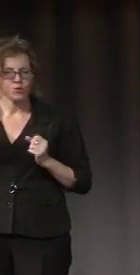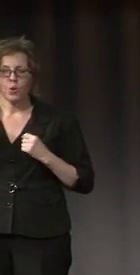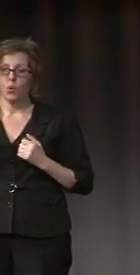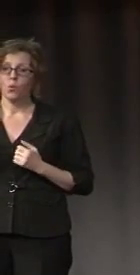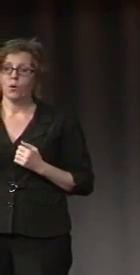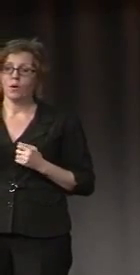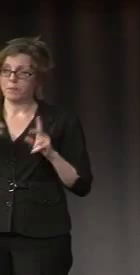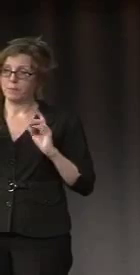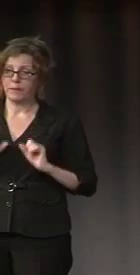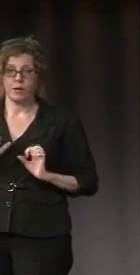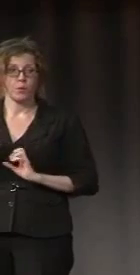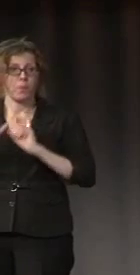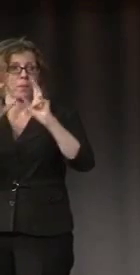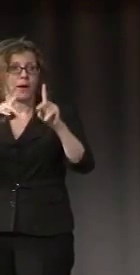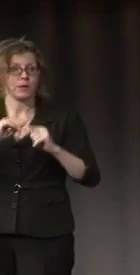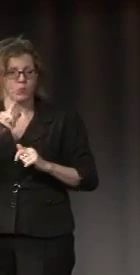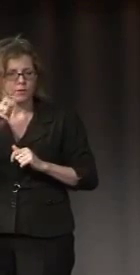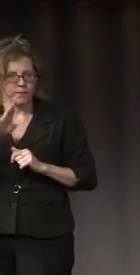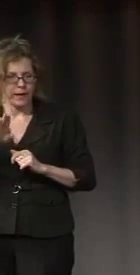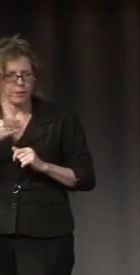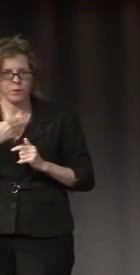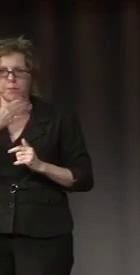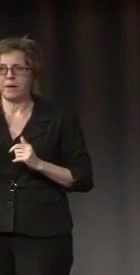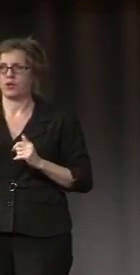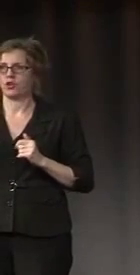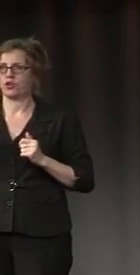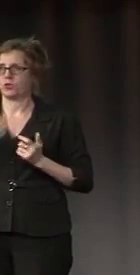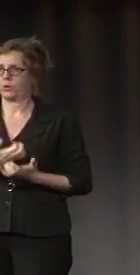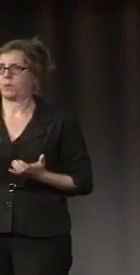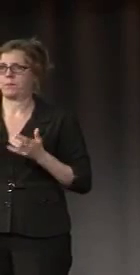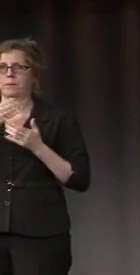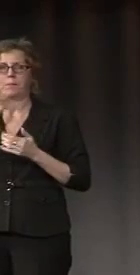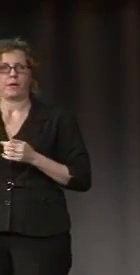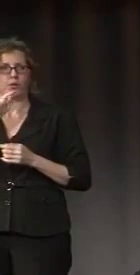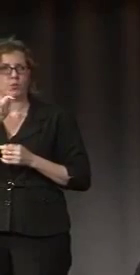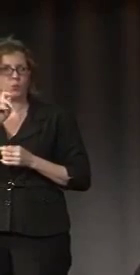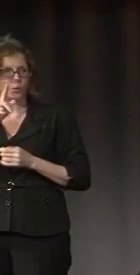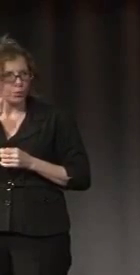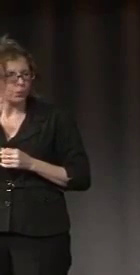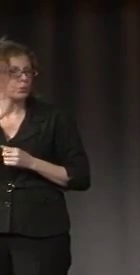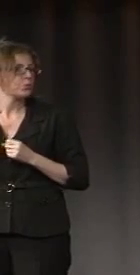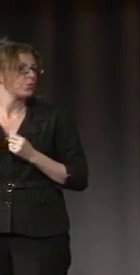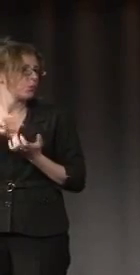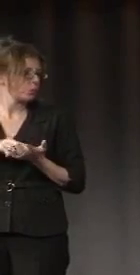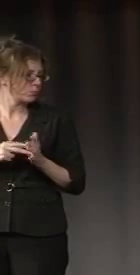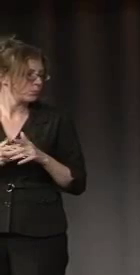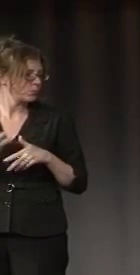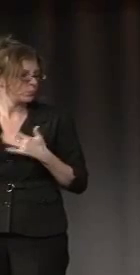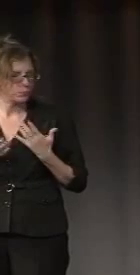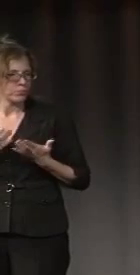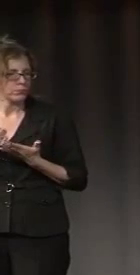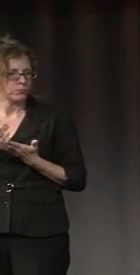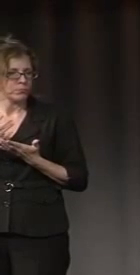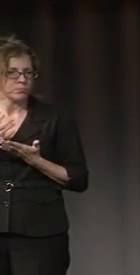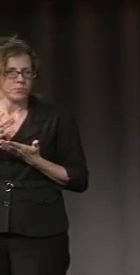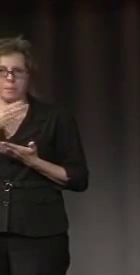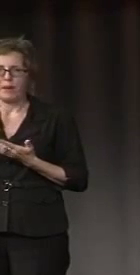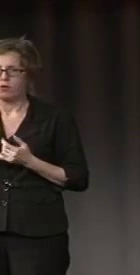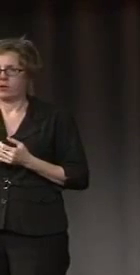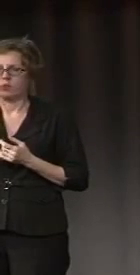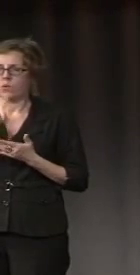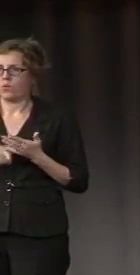much better tools, of course. So the general questions of I mean, I have no idea what knowledge is in general,